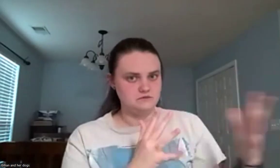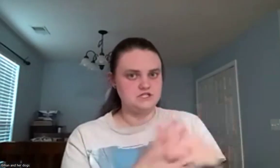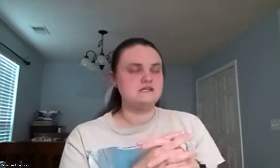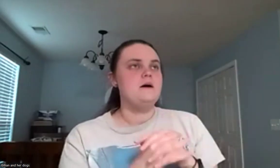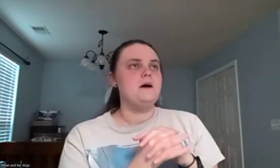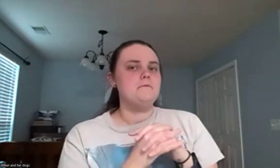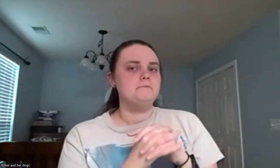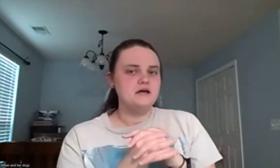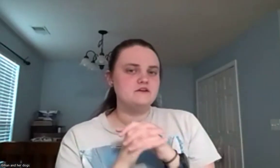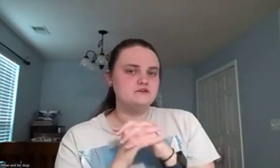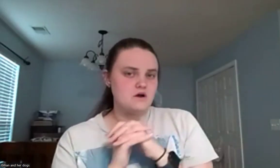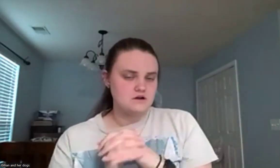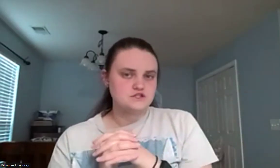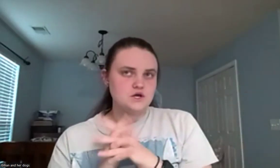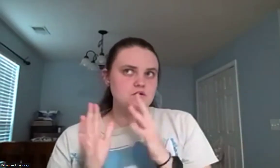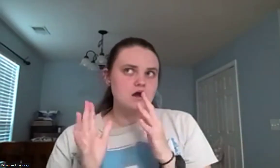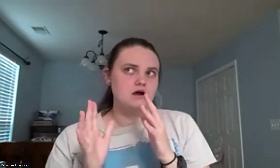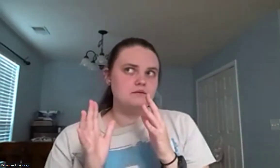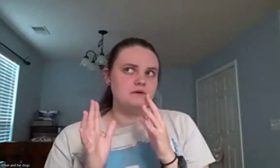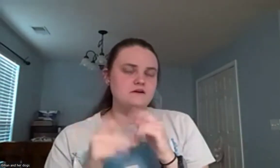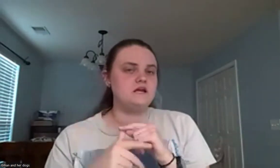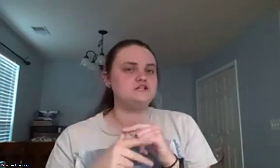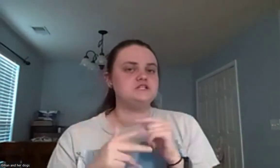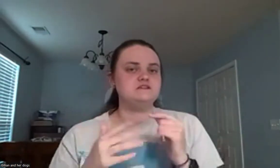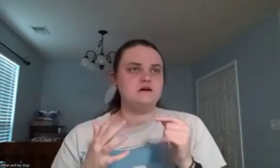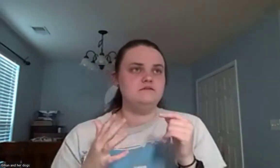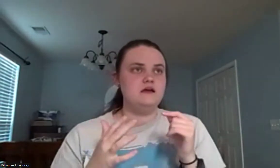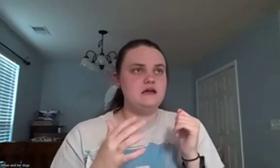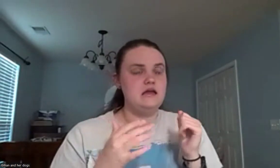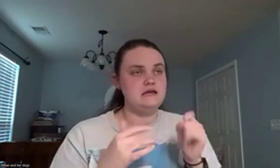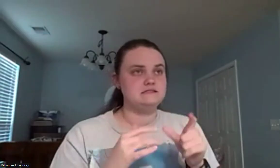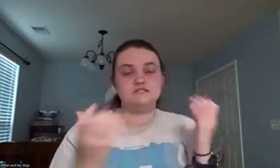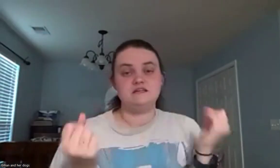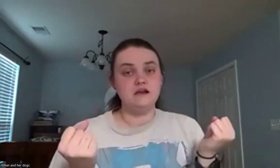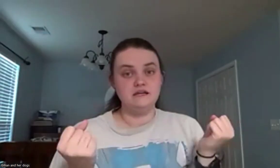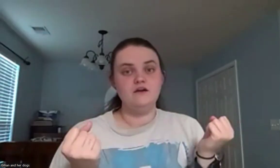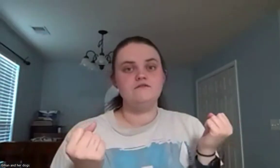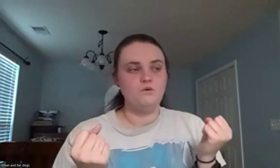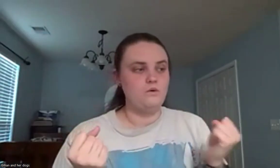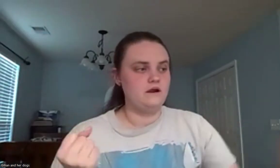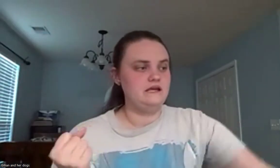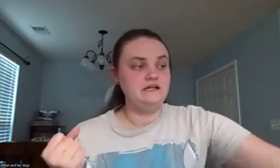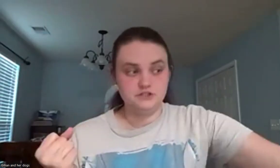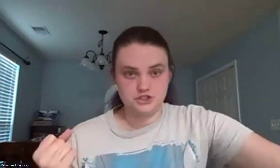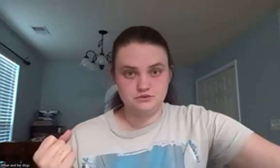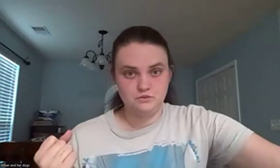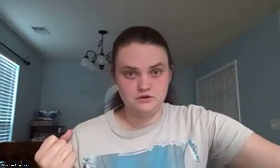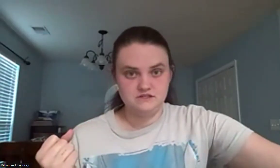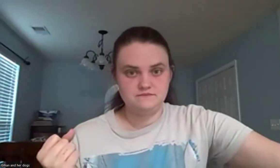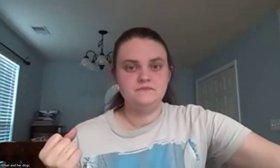languages. But there's also variations of AS or sign for English words.